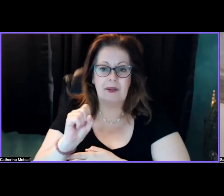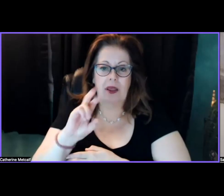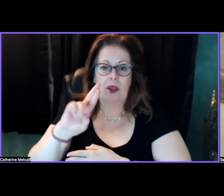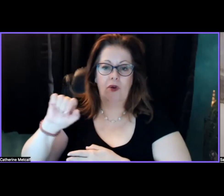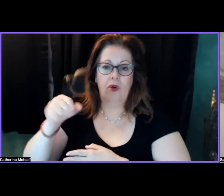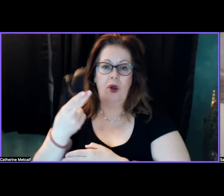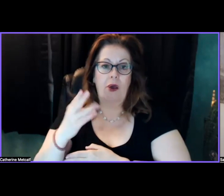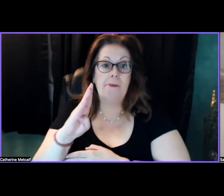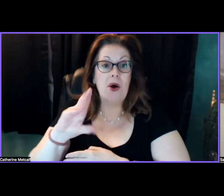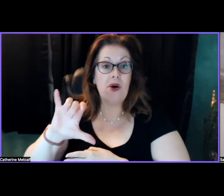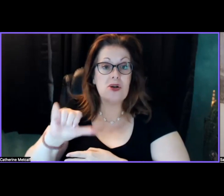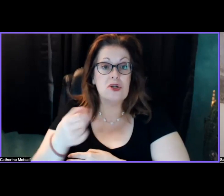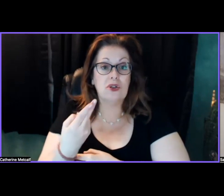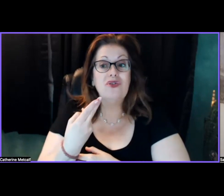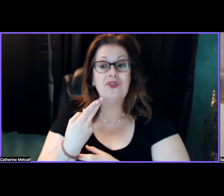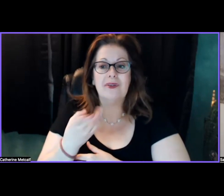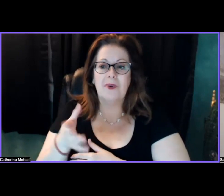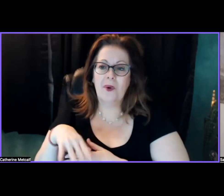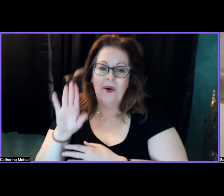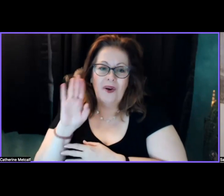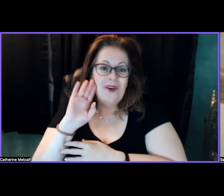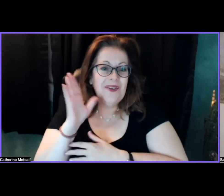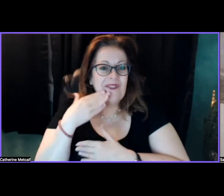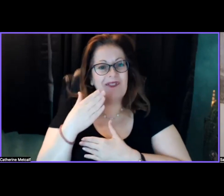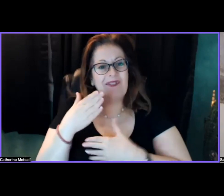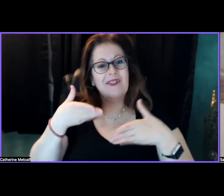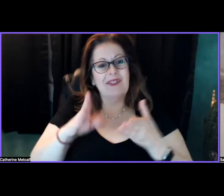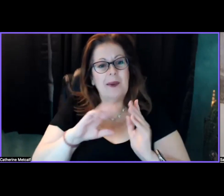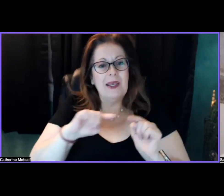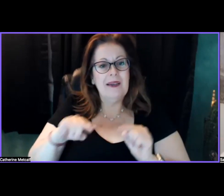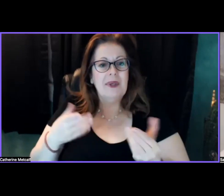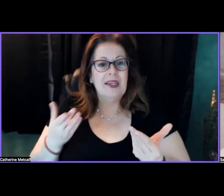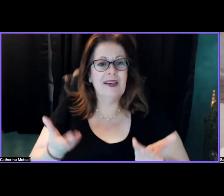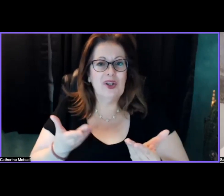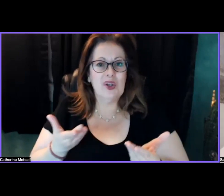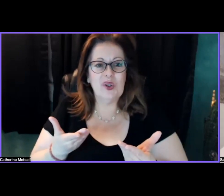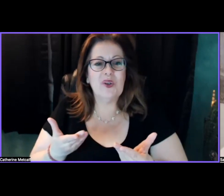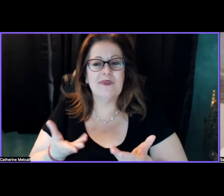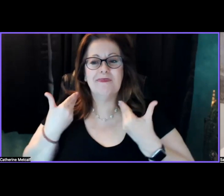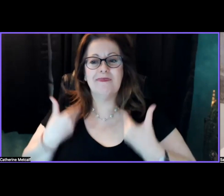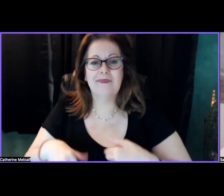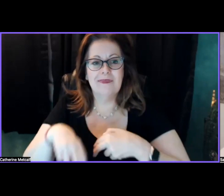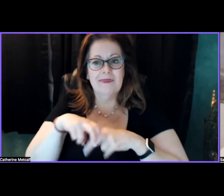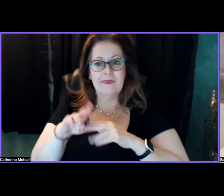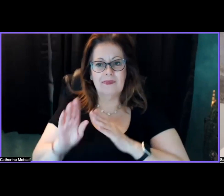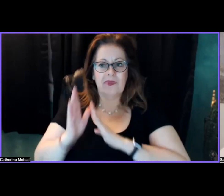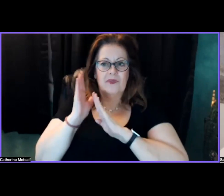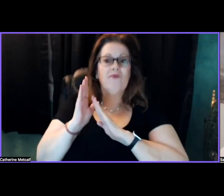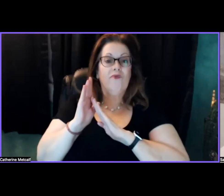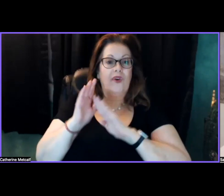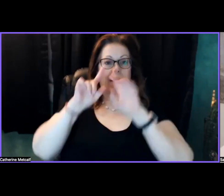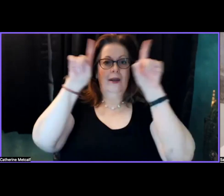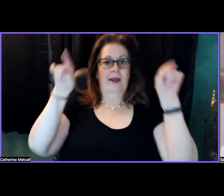Barch. Hello, thank you for allowing me to be here. I am sitting in front of a tapestry of an